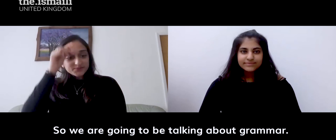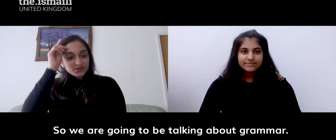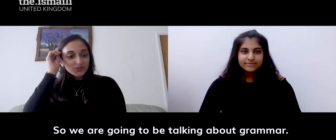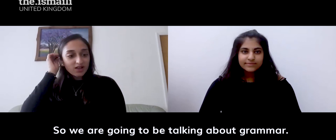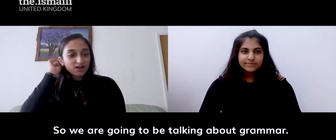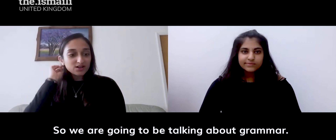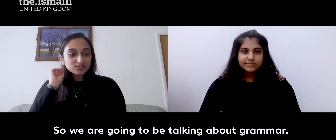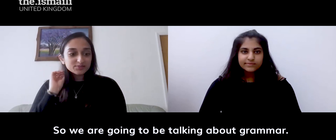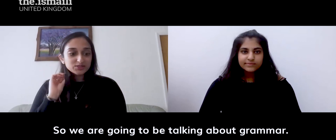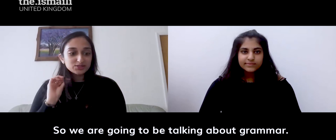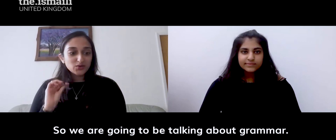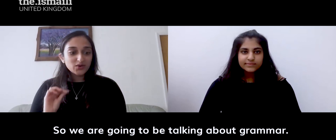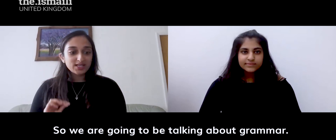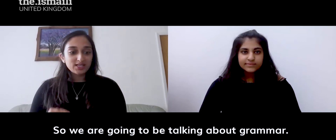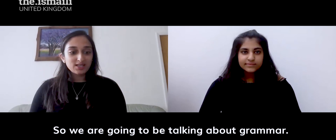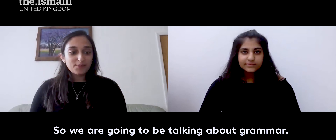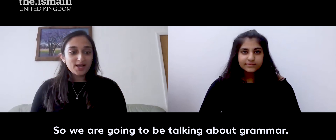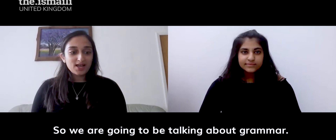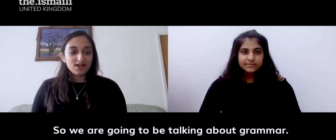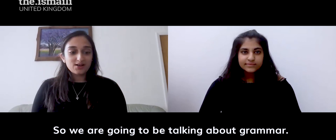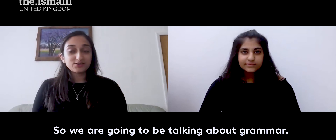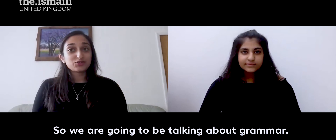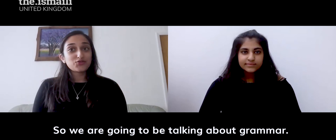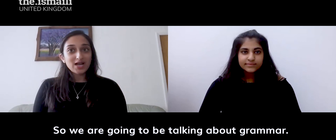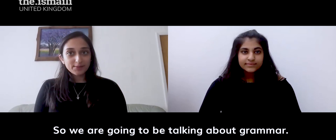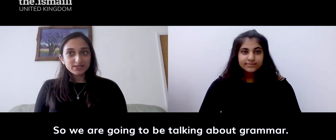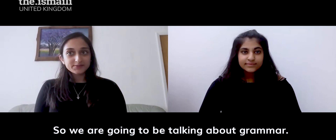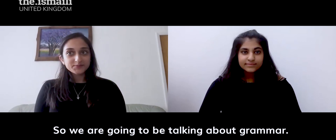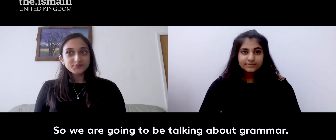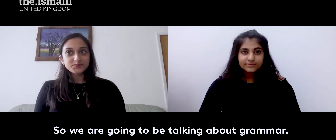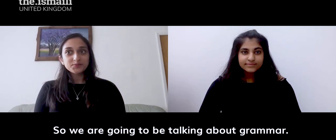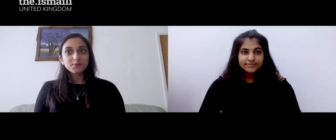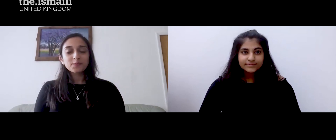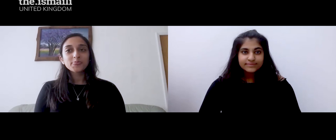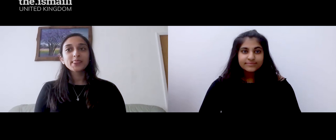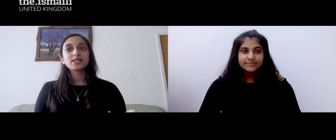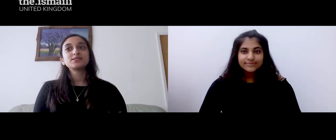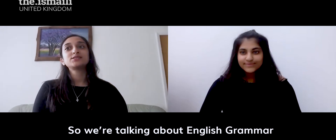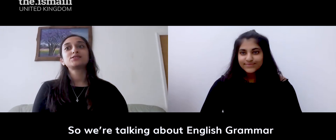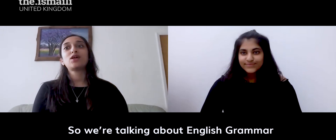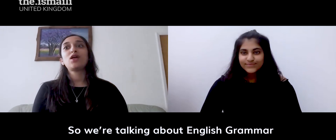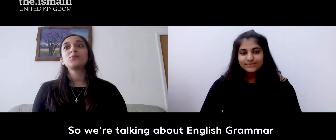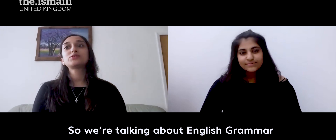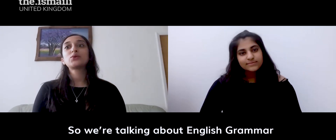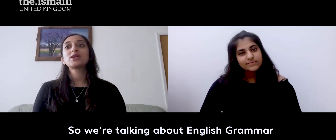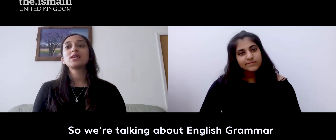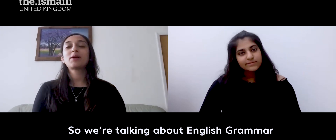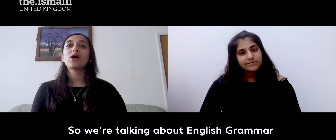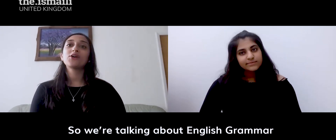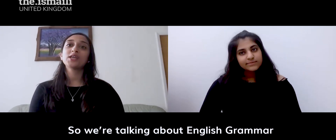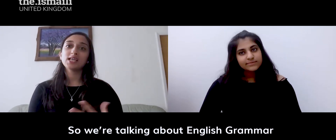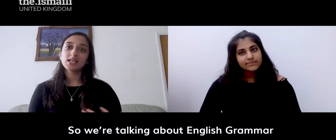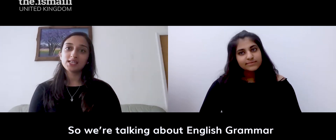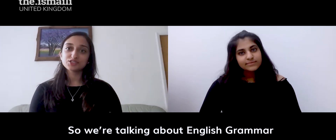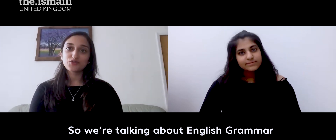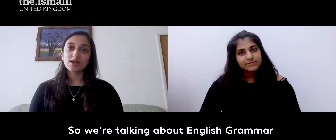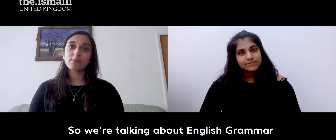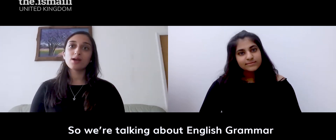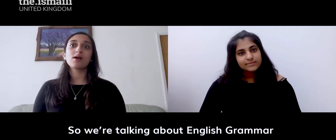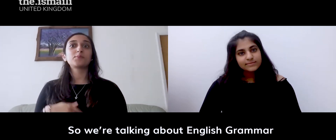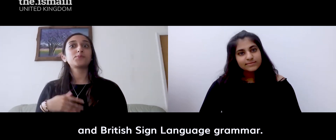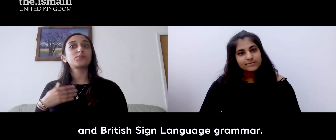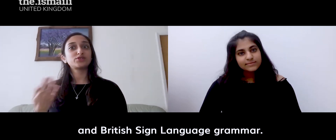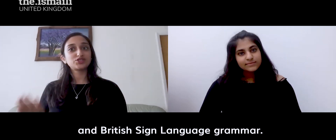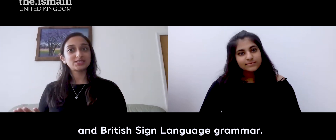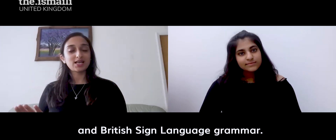So, we are going to be talking about grammar. So we're talking about English